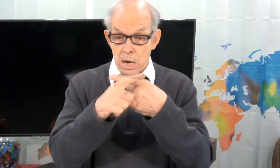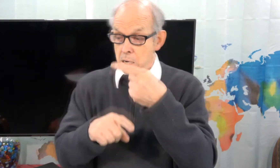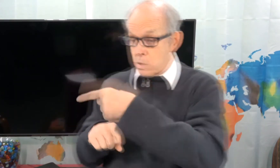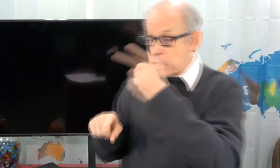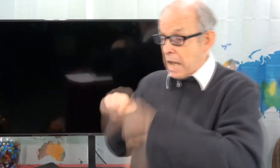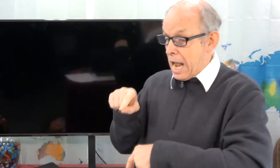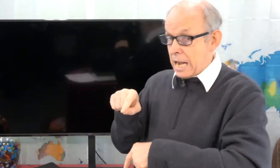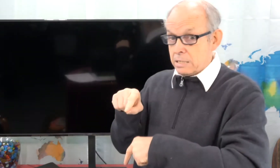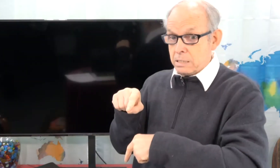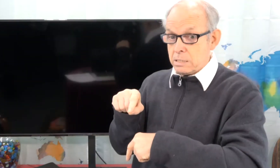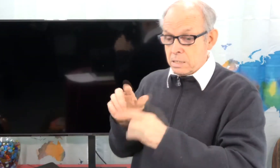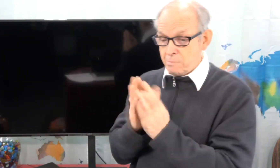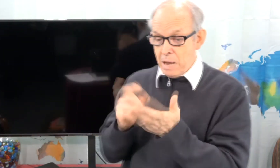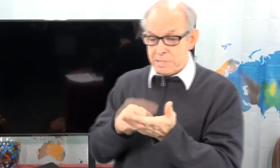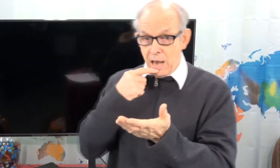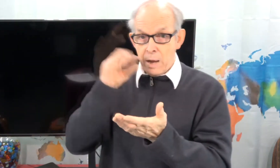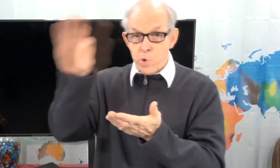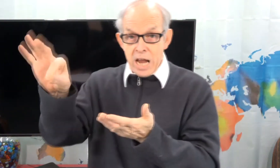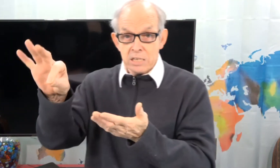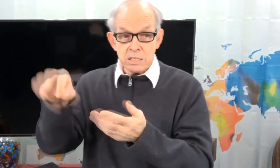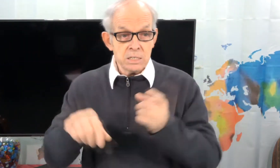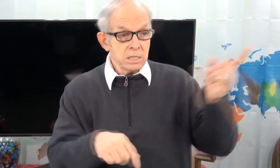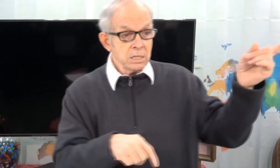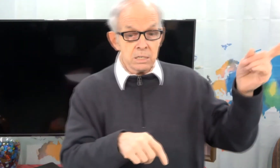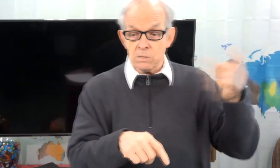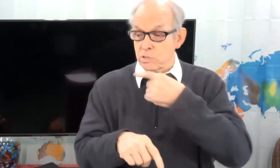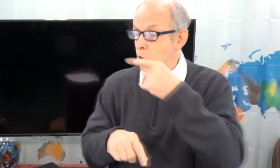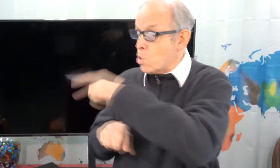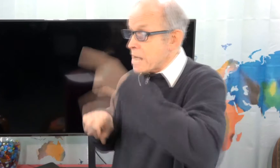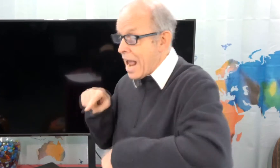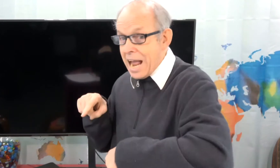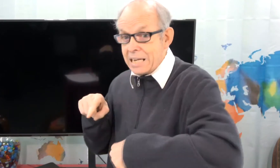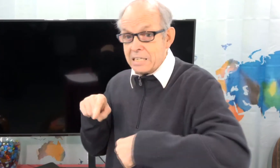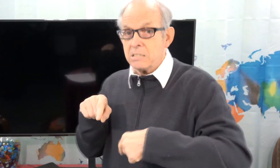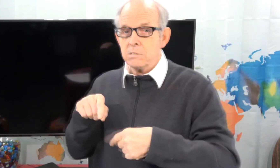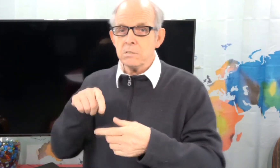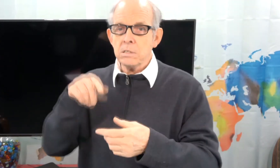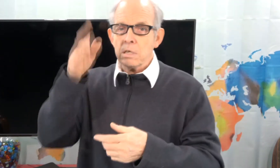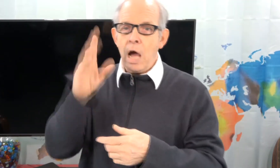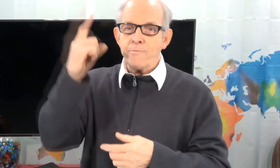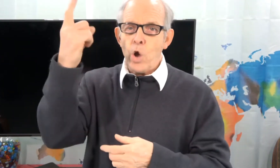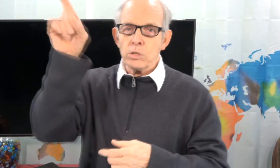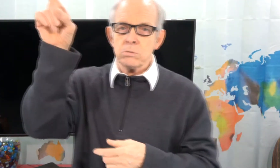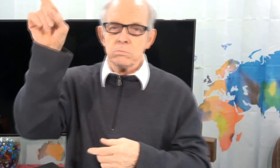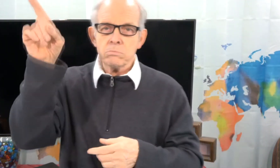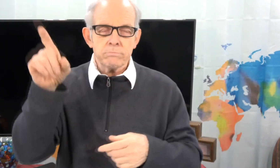you can. Bible said, breathe. He said, you can. God first.